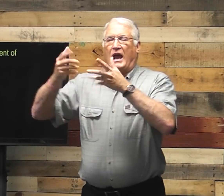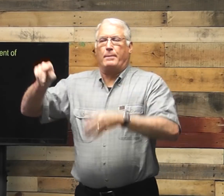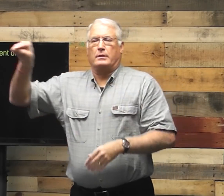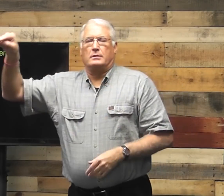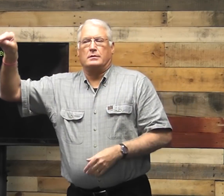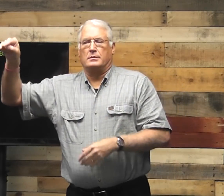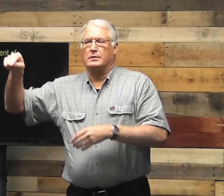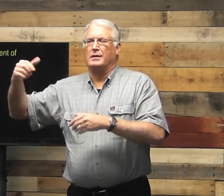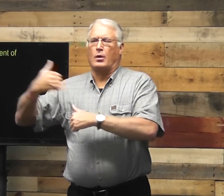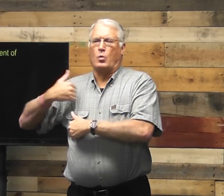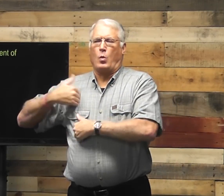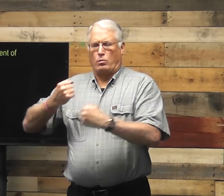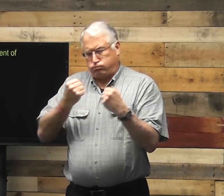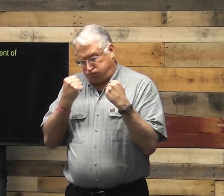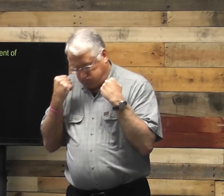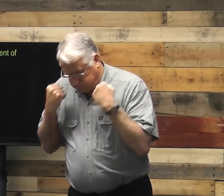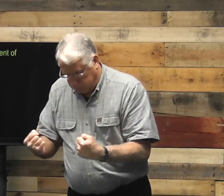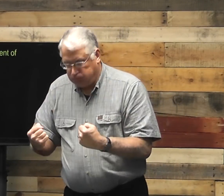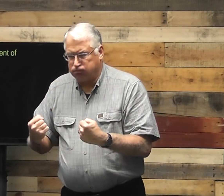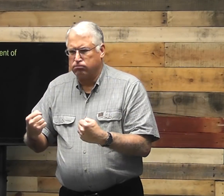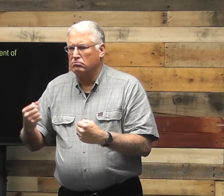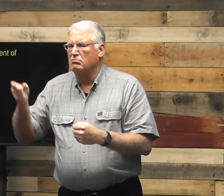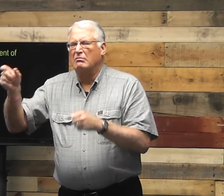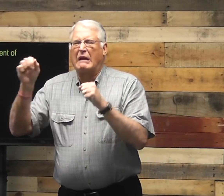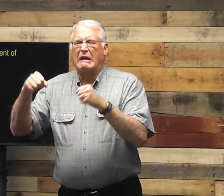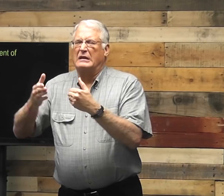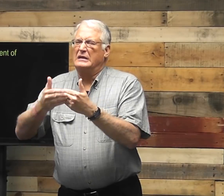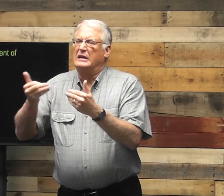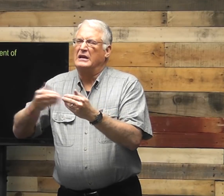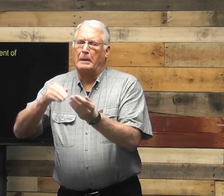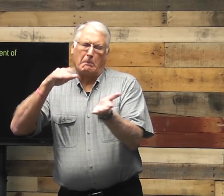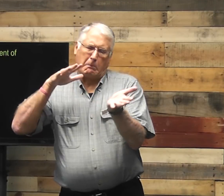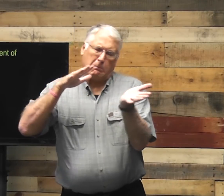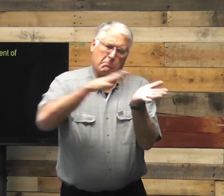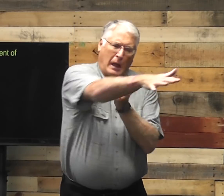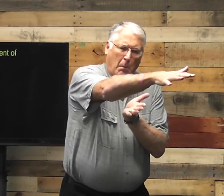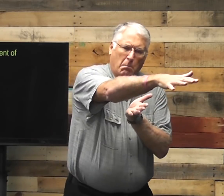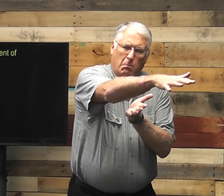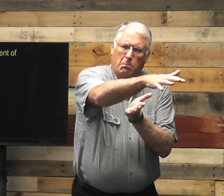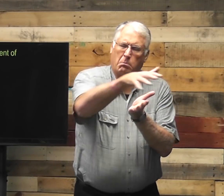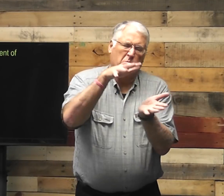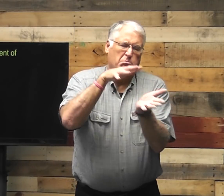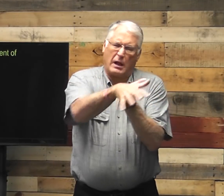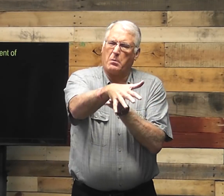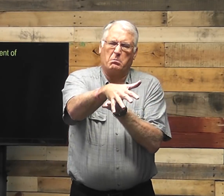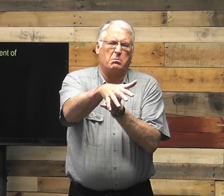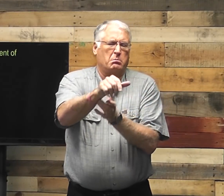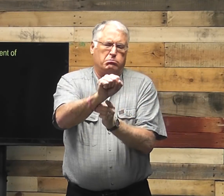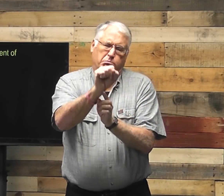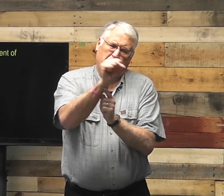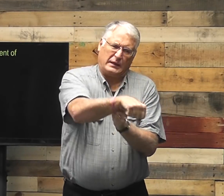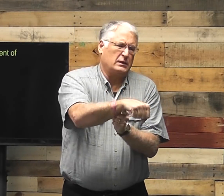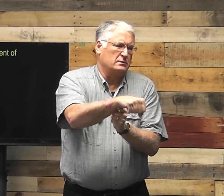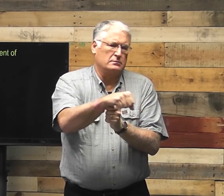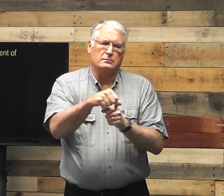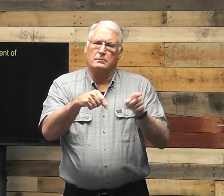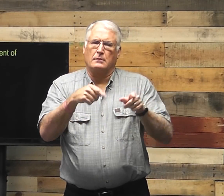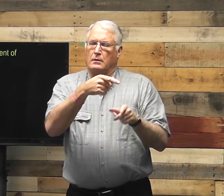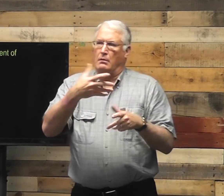from, you know, protection because these enemies were coming to him. They were so very strong. They could just plow through them and